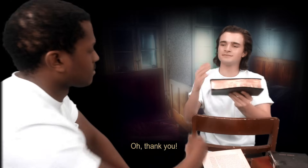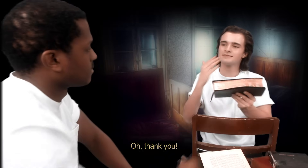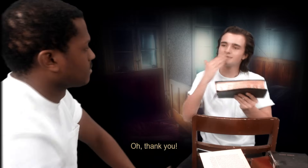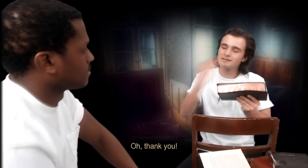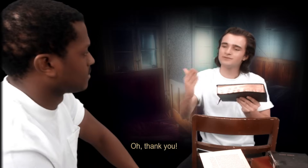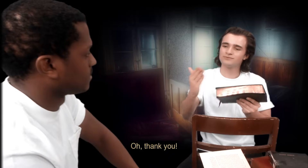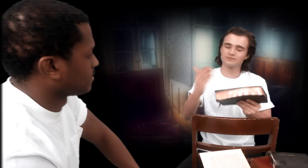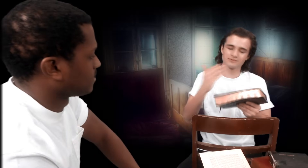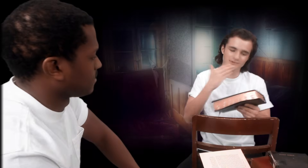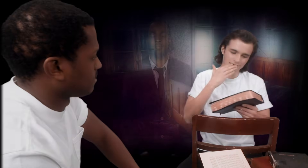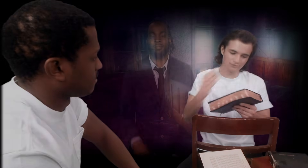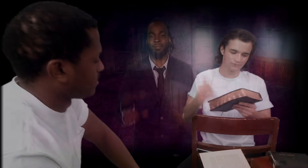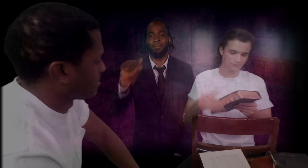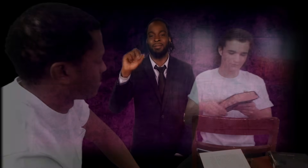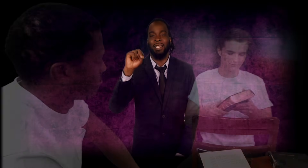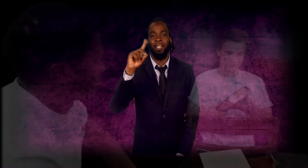Oh, thank you.